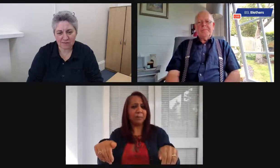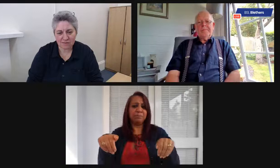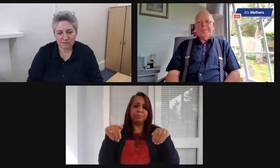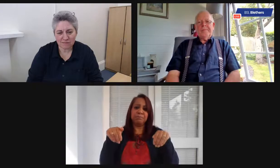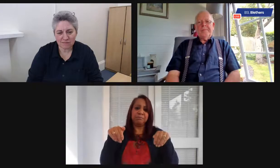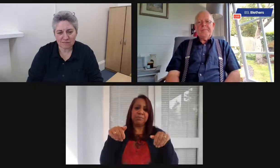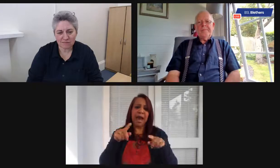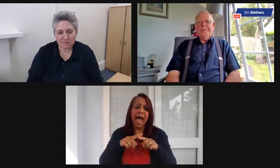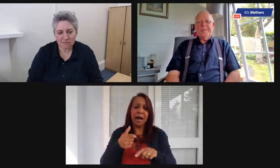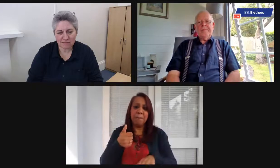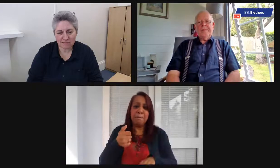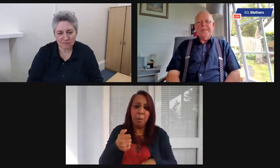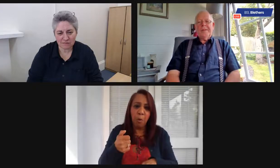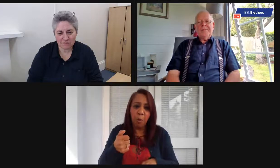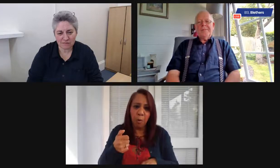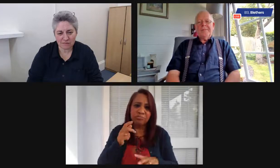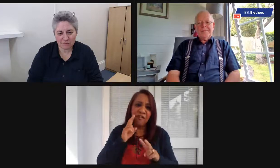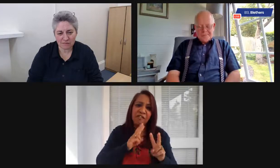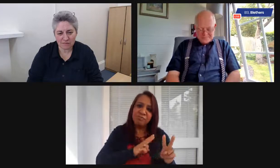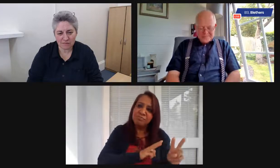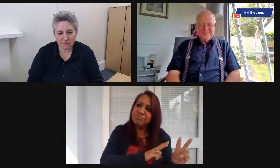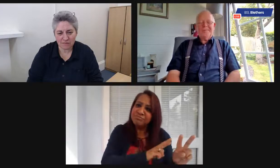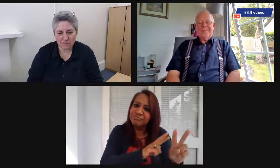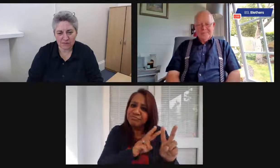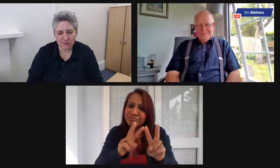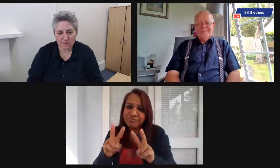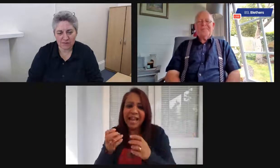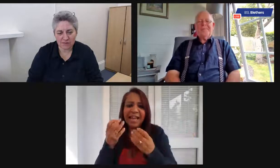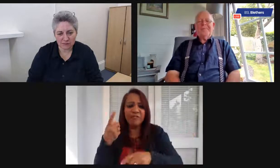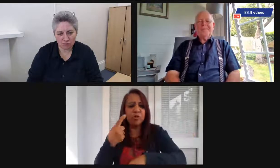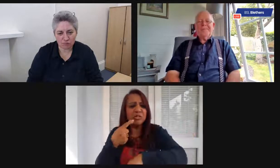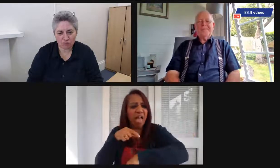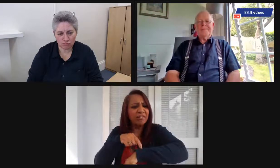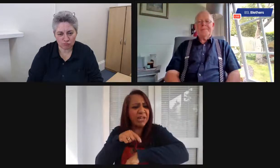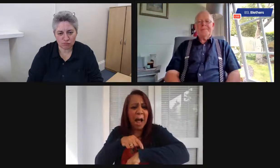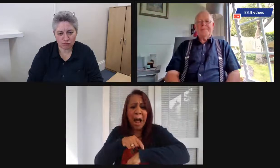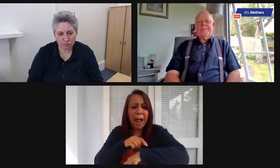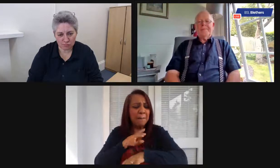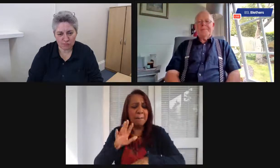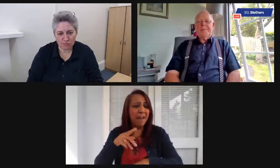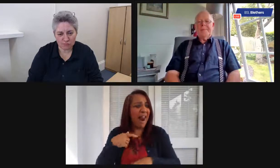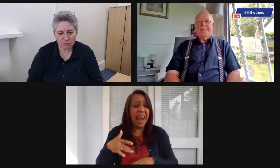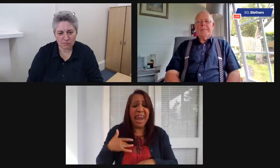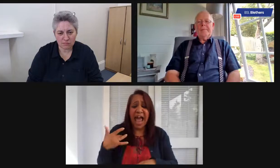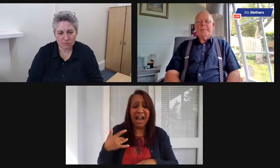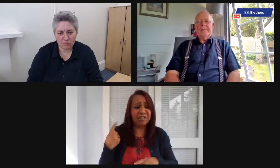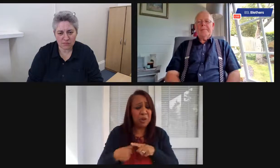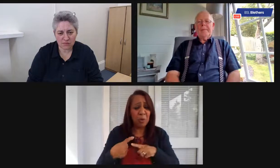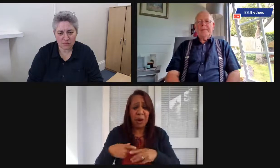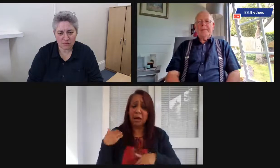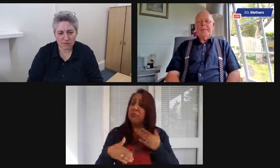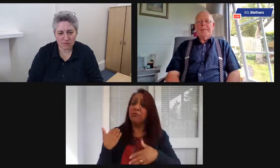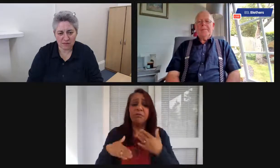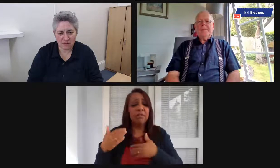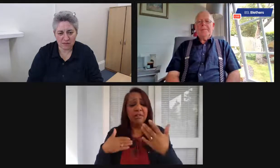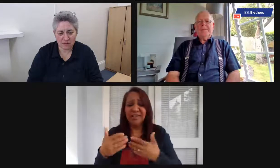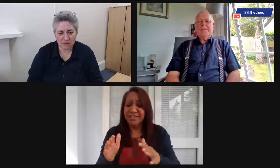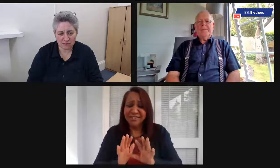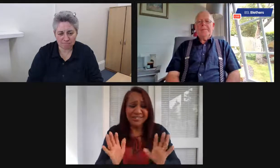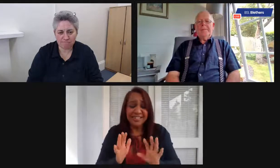You'll just notice these things. Uh, just put yourself in a kind of pause moment and just soak it